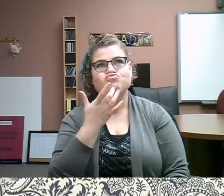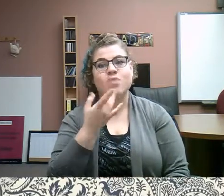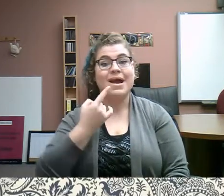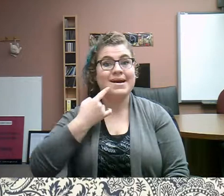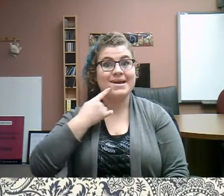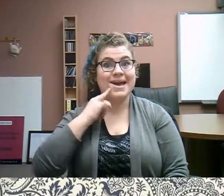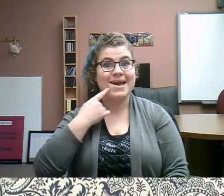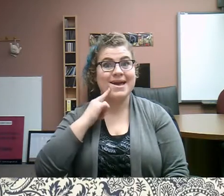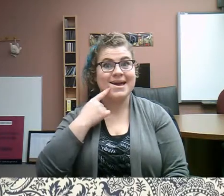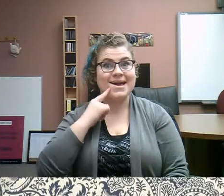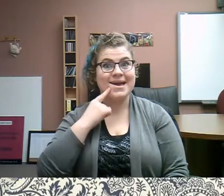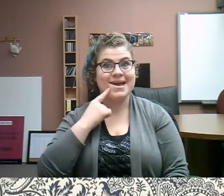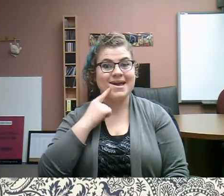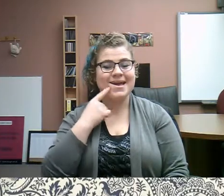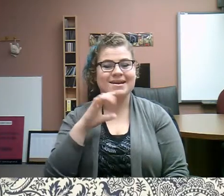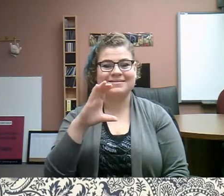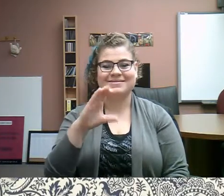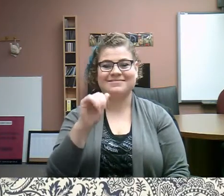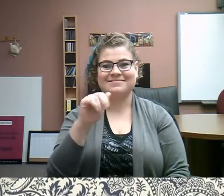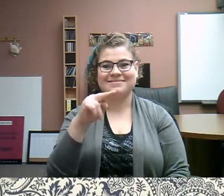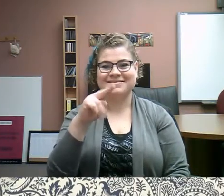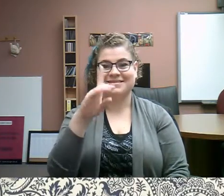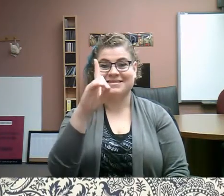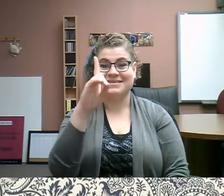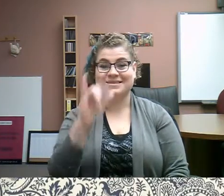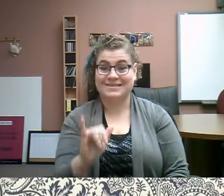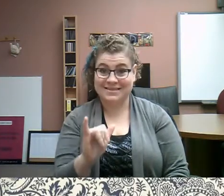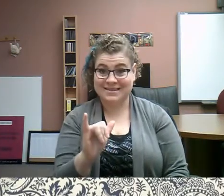Maybe you want some candy.